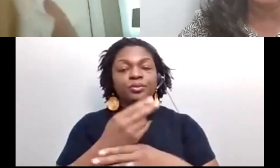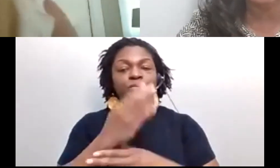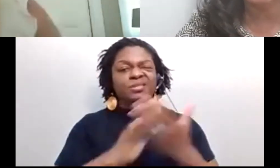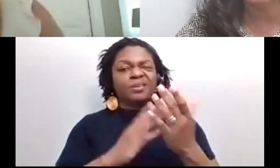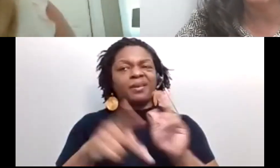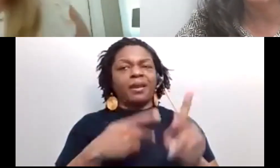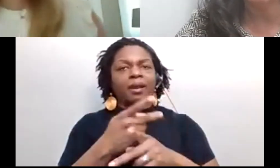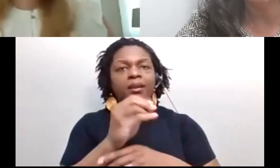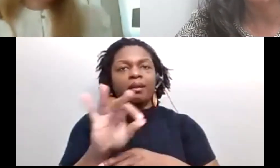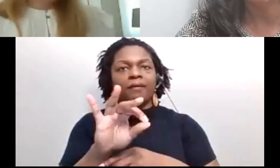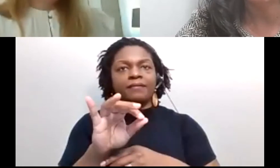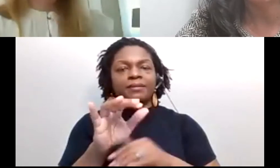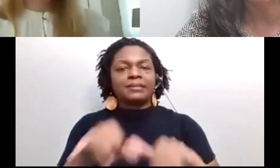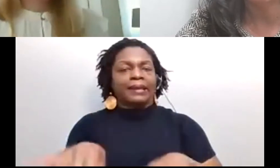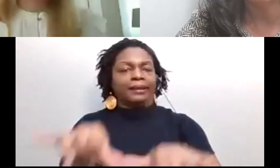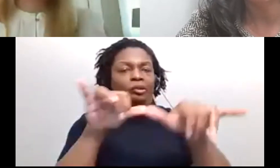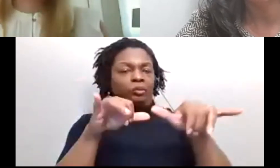standard way that